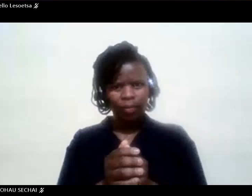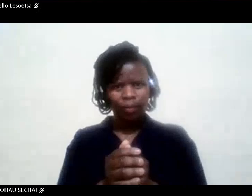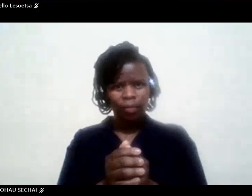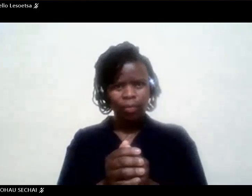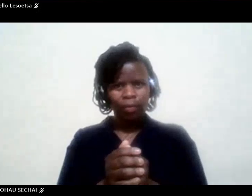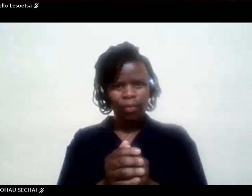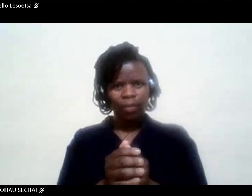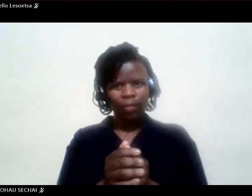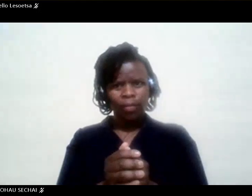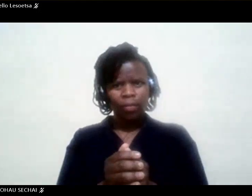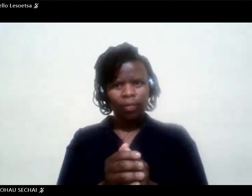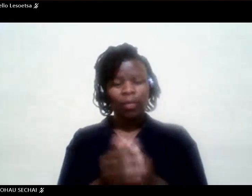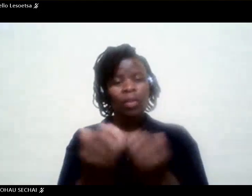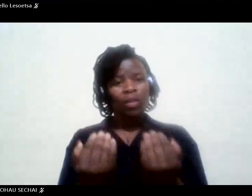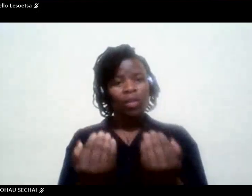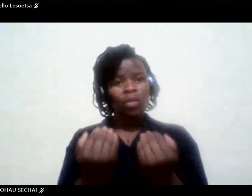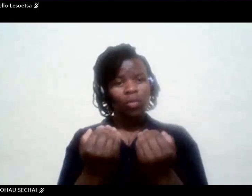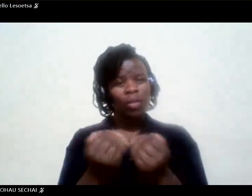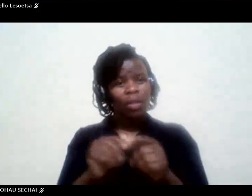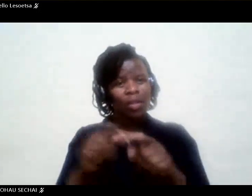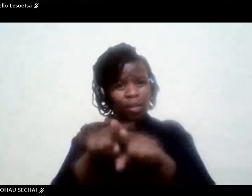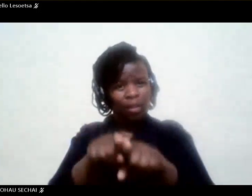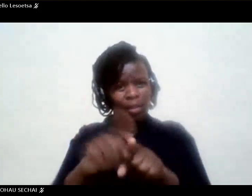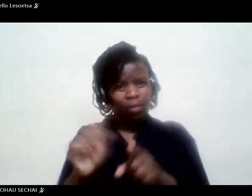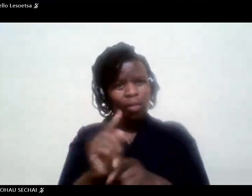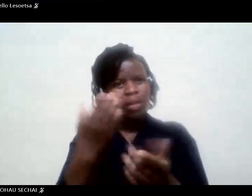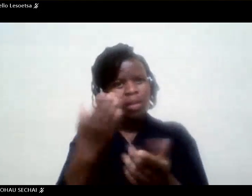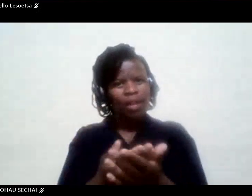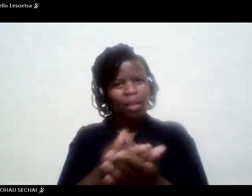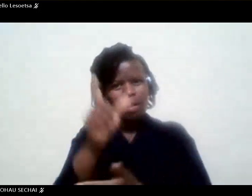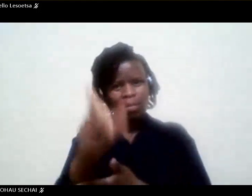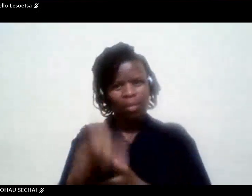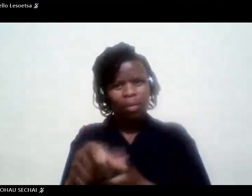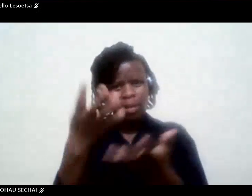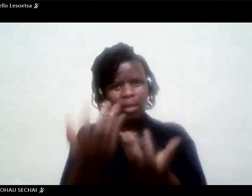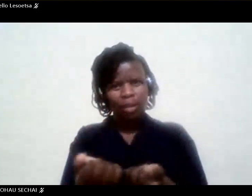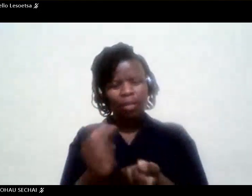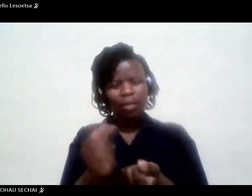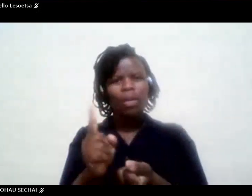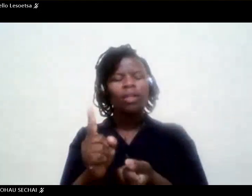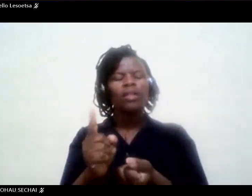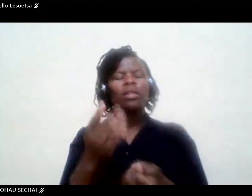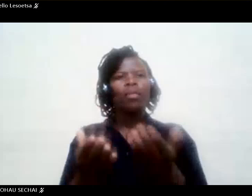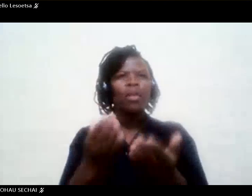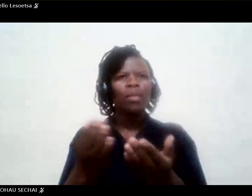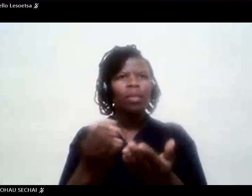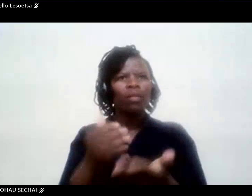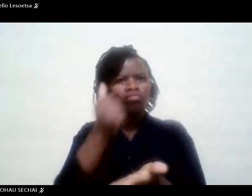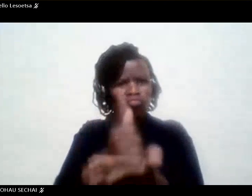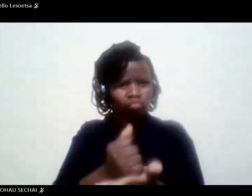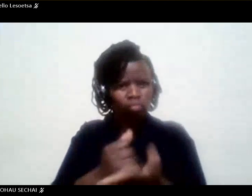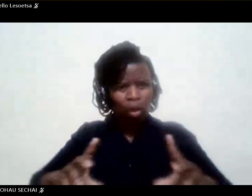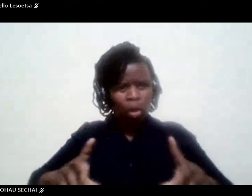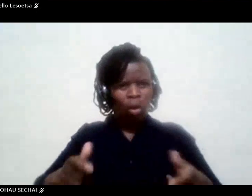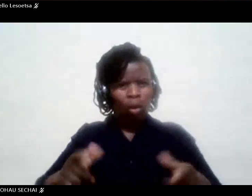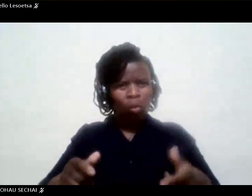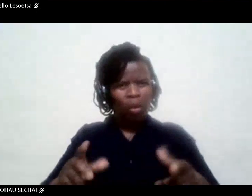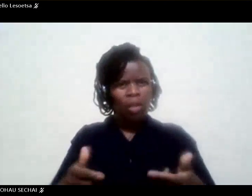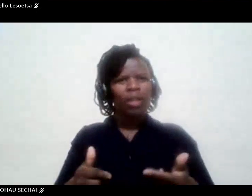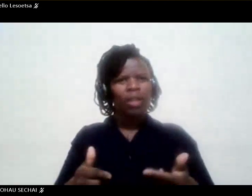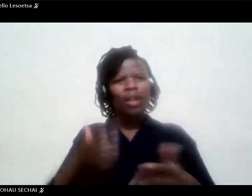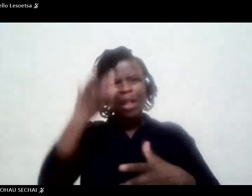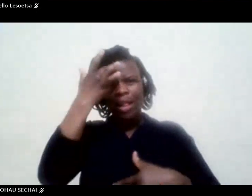as person might have chronic pain, let's say someone in a wheelchair, person might meet with attitudinal issues, when they are trying to